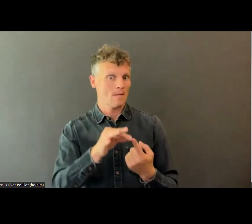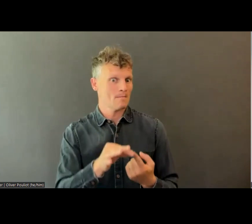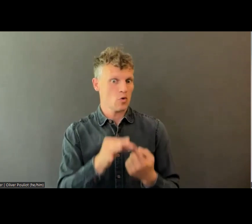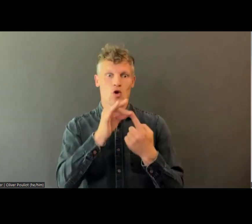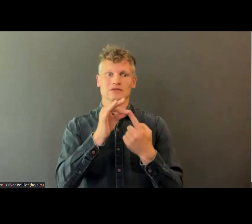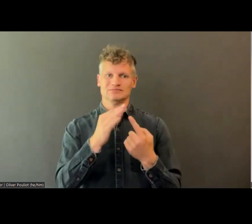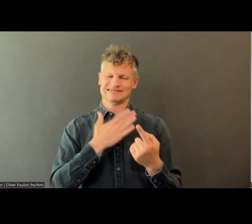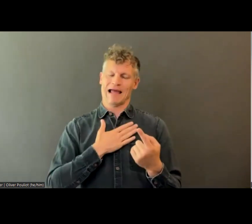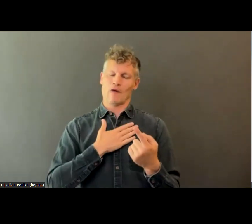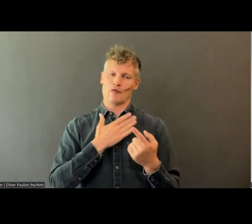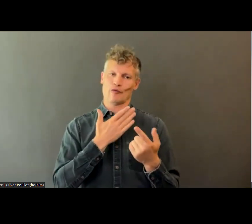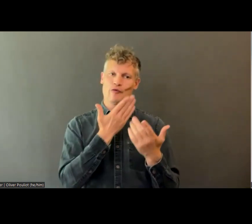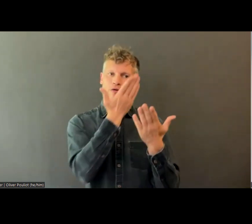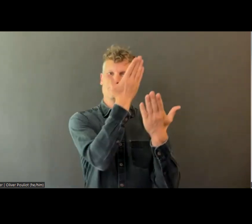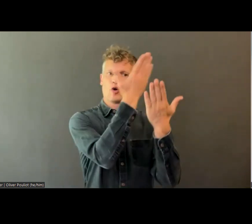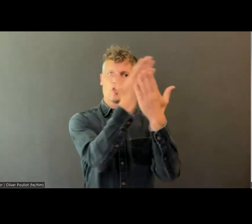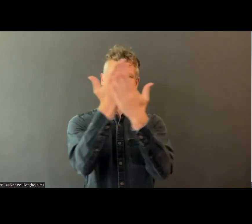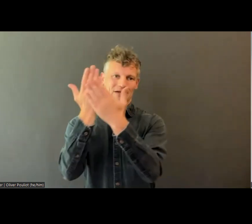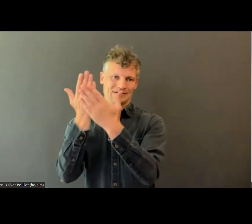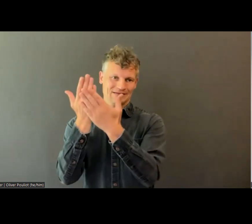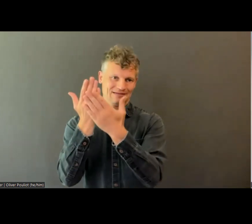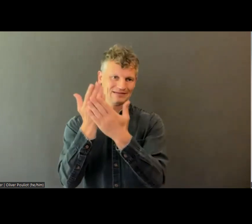aware that that creates a real